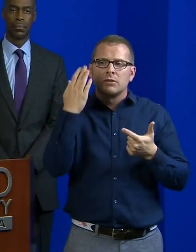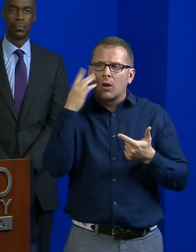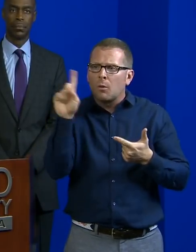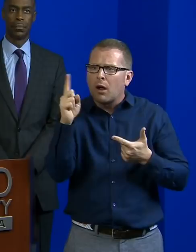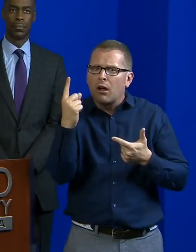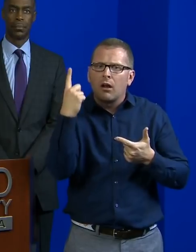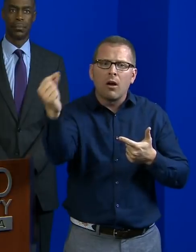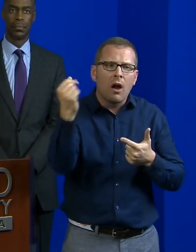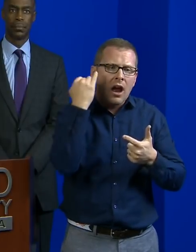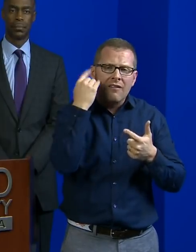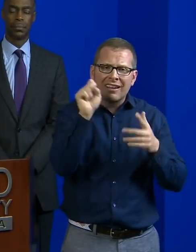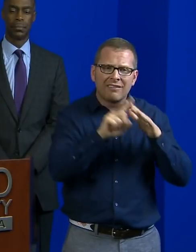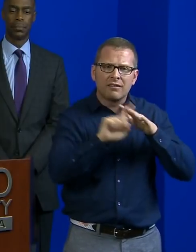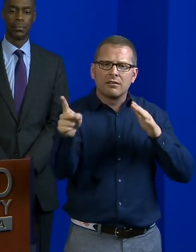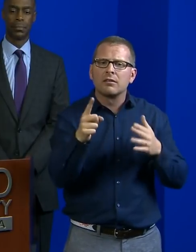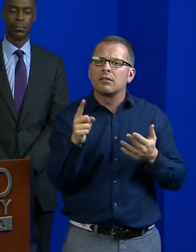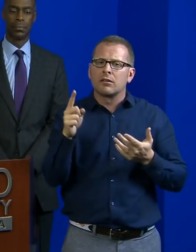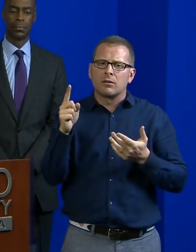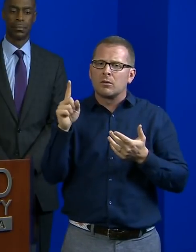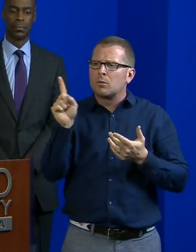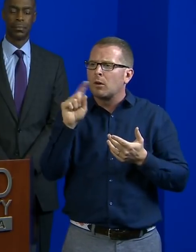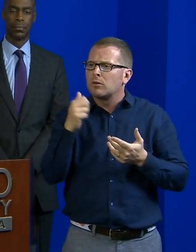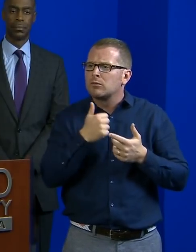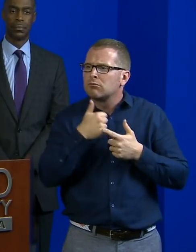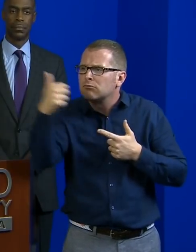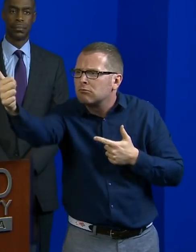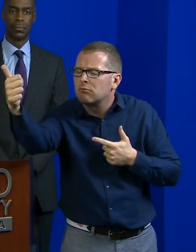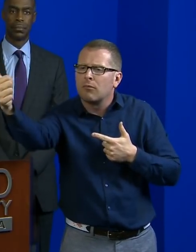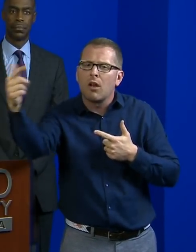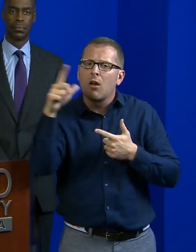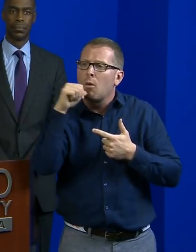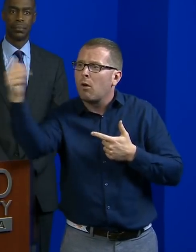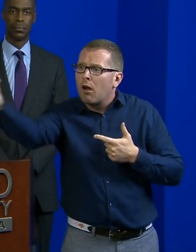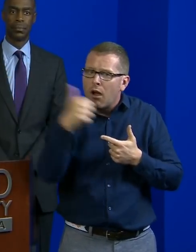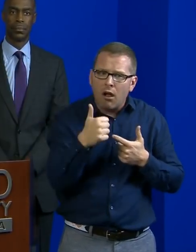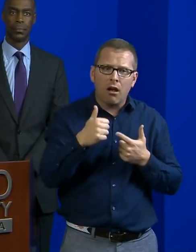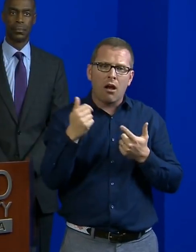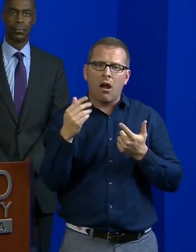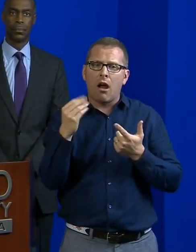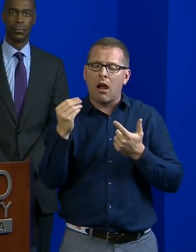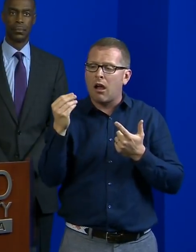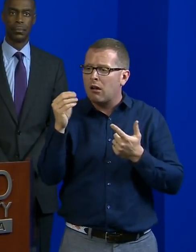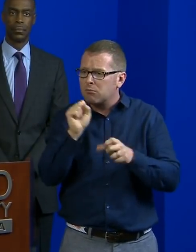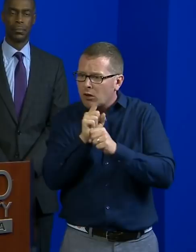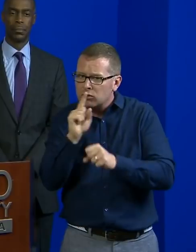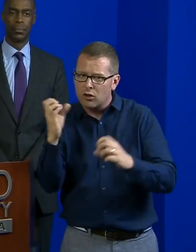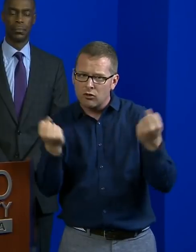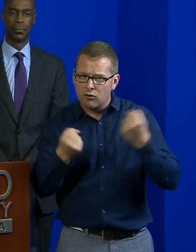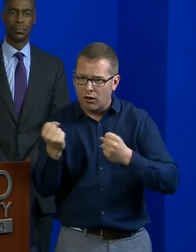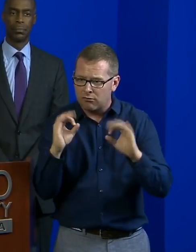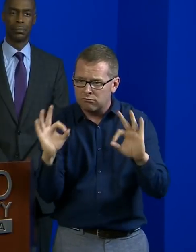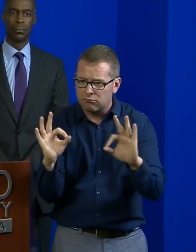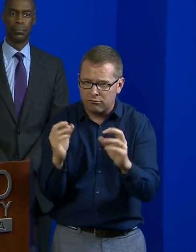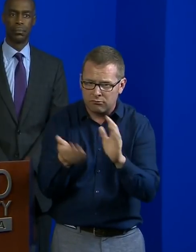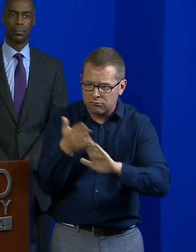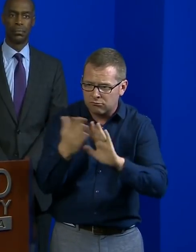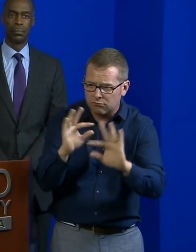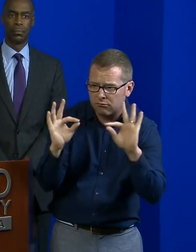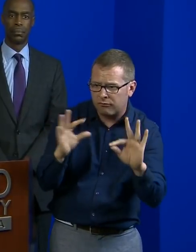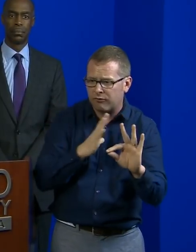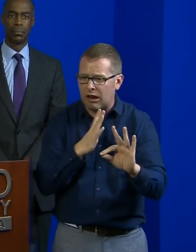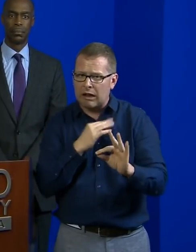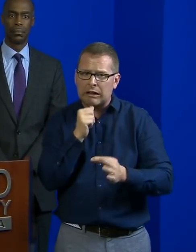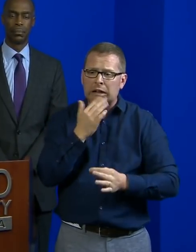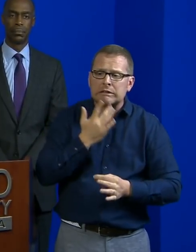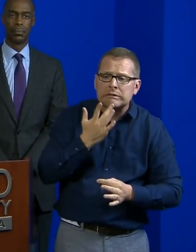driving to you. You need to test your generators, gas up your cars, as the mayor said. Make sure you have your medicines. Go to that drugstore